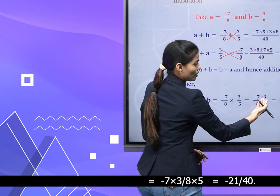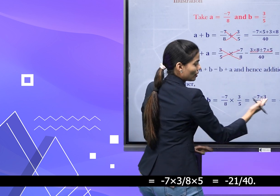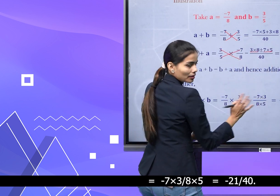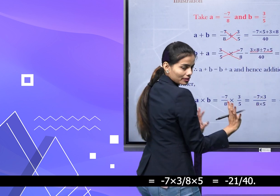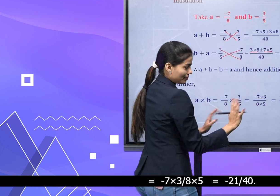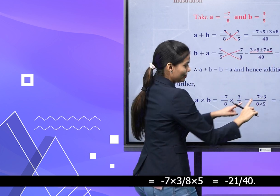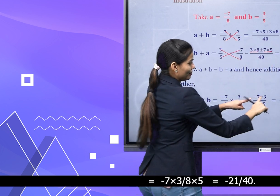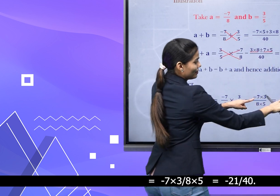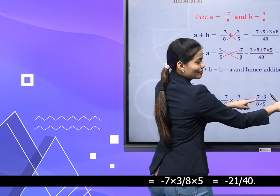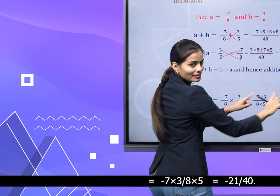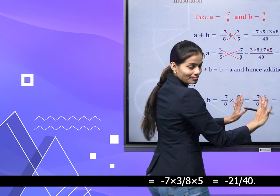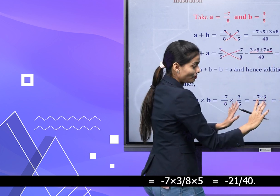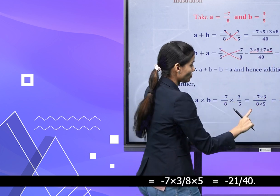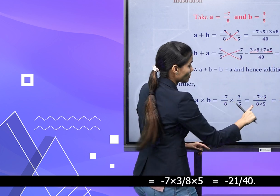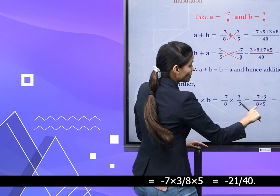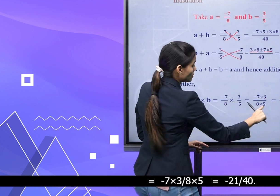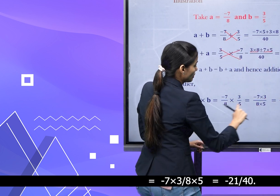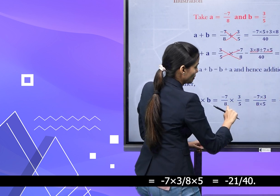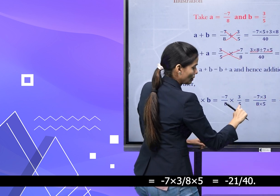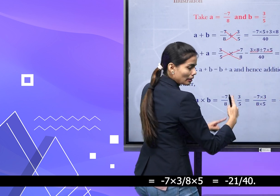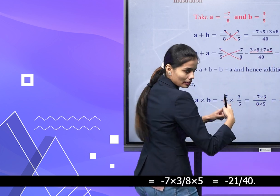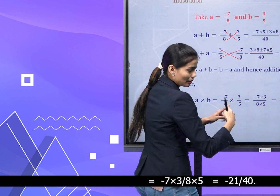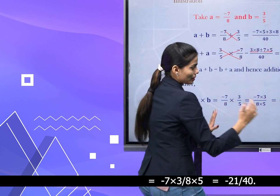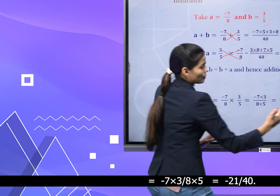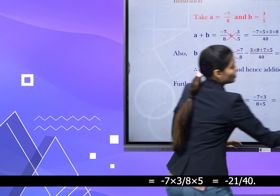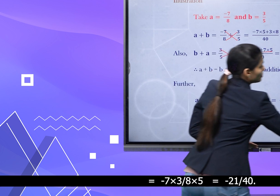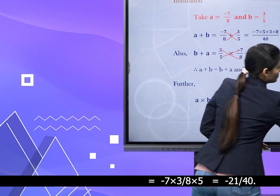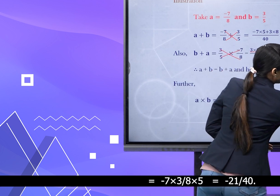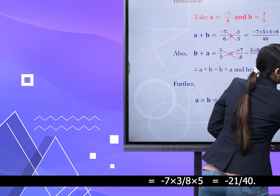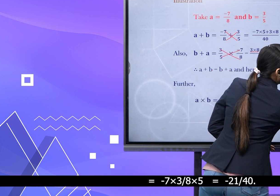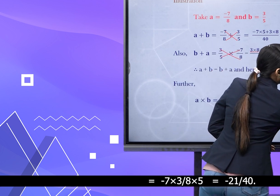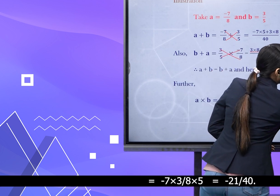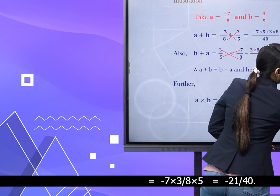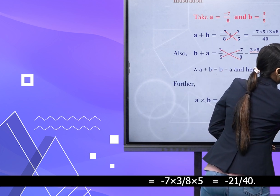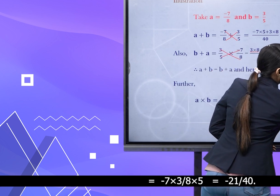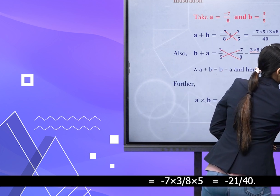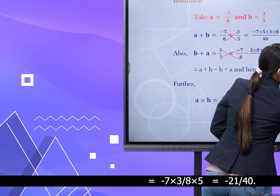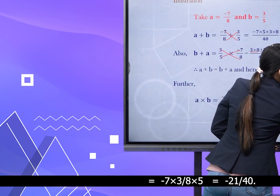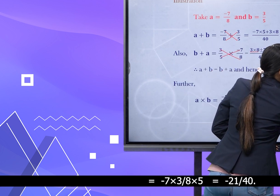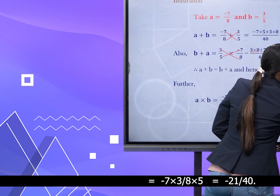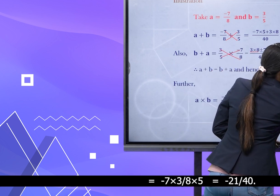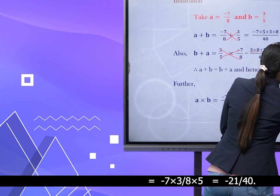Is equal to minus 7 into 3 by 8 into 5 is equal to minus 21 by